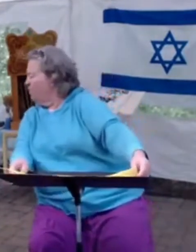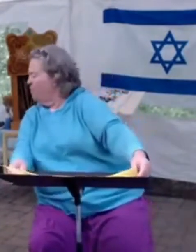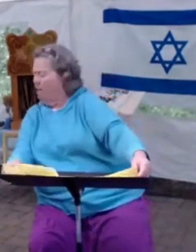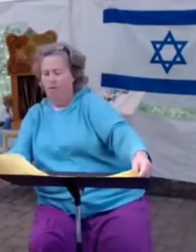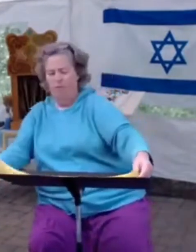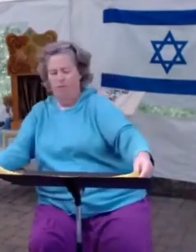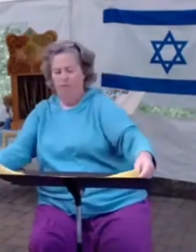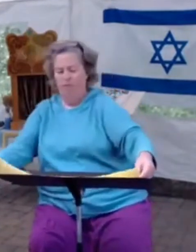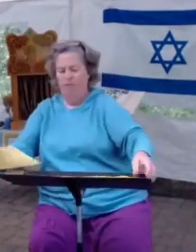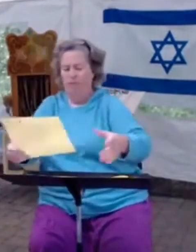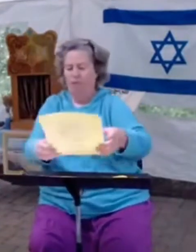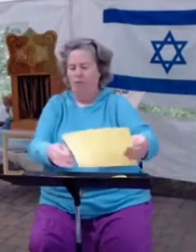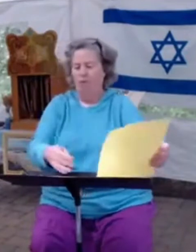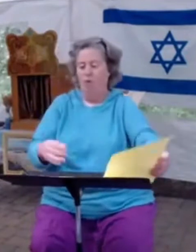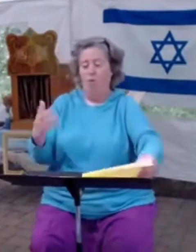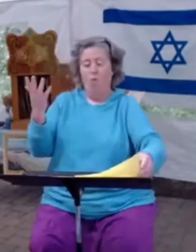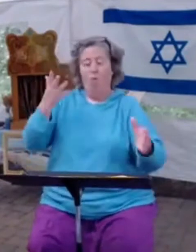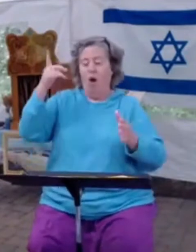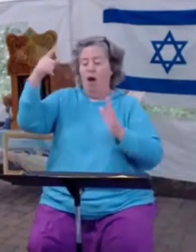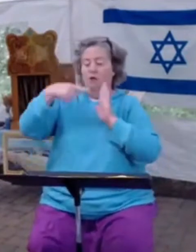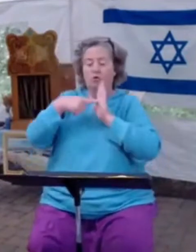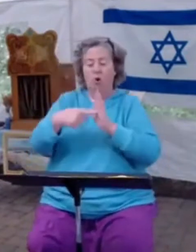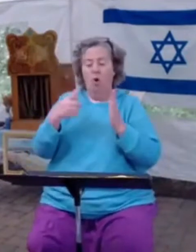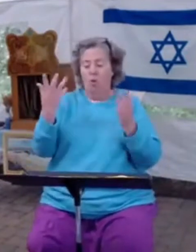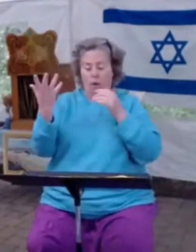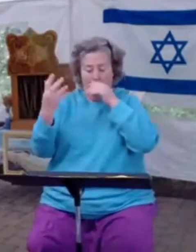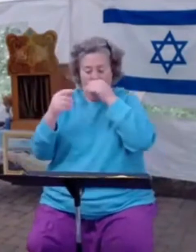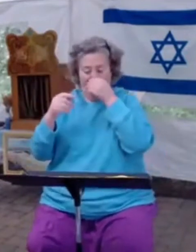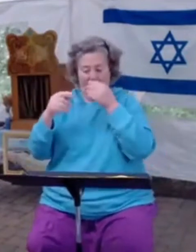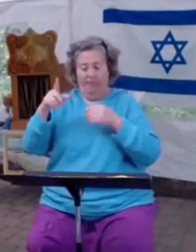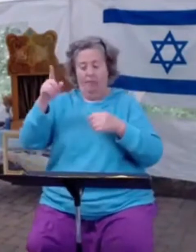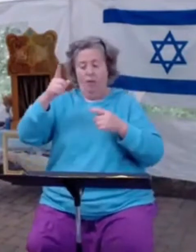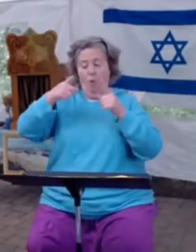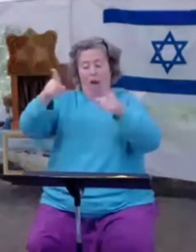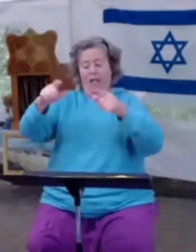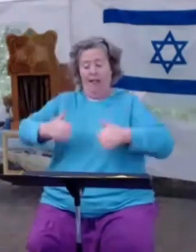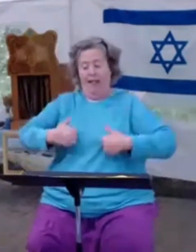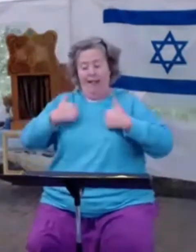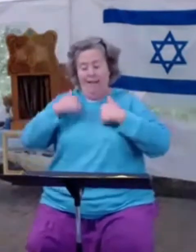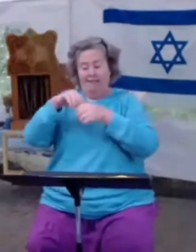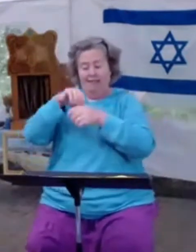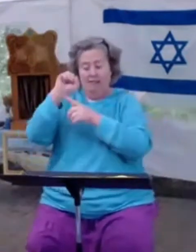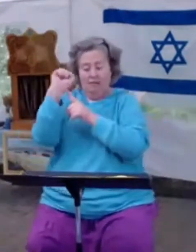while they were all living in a society that was